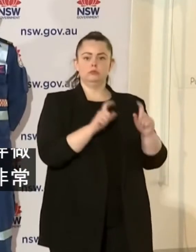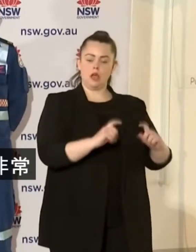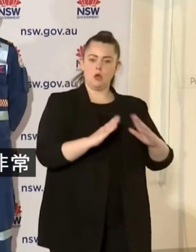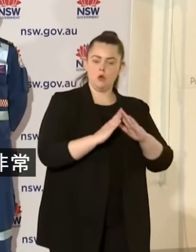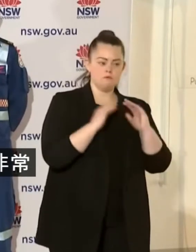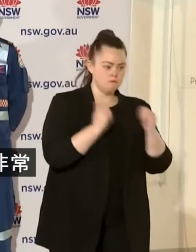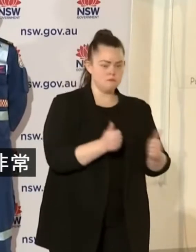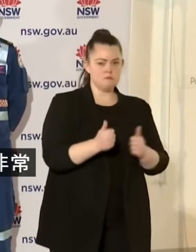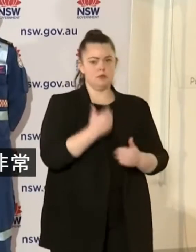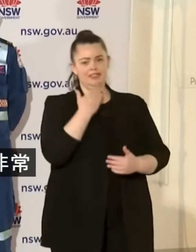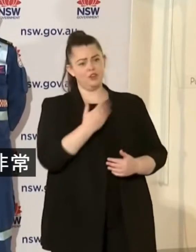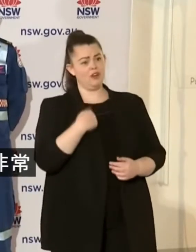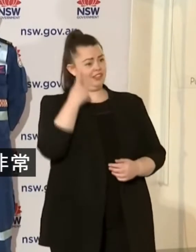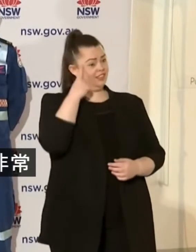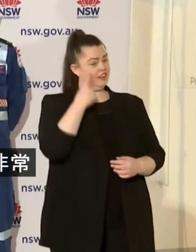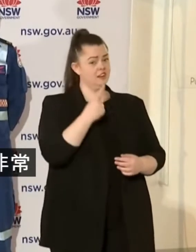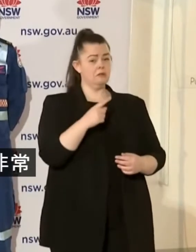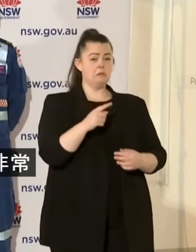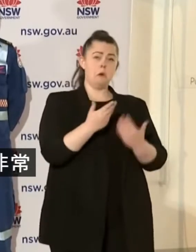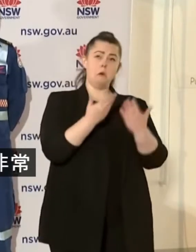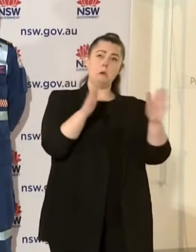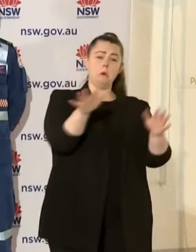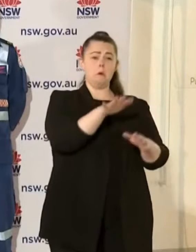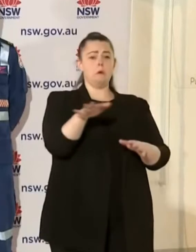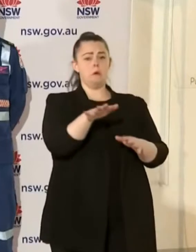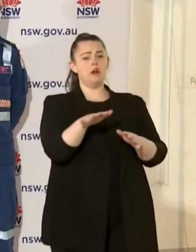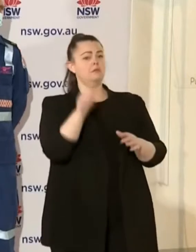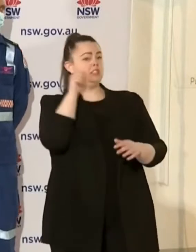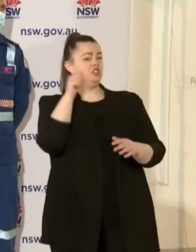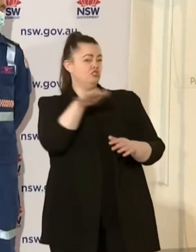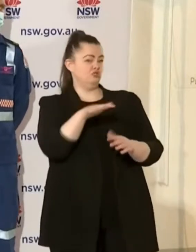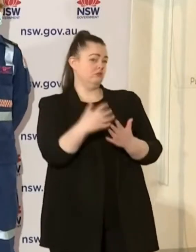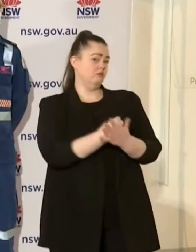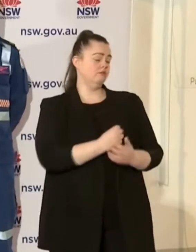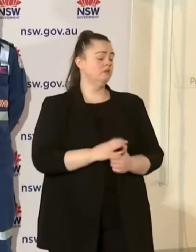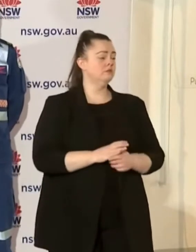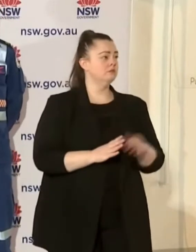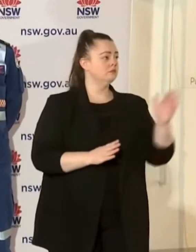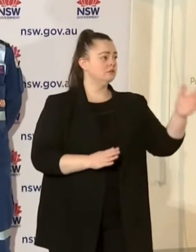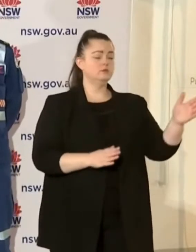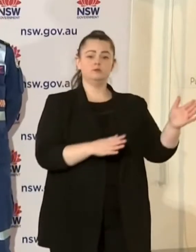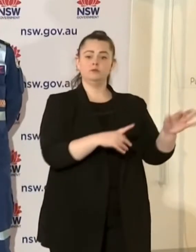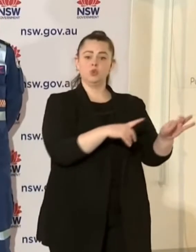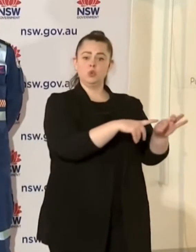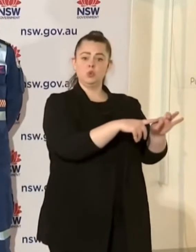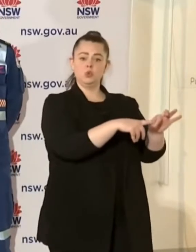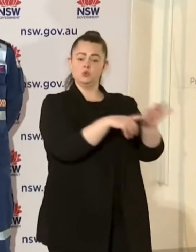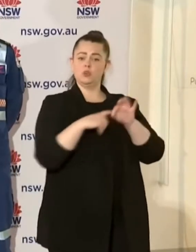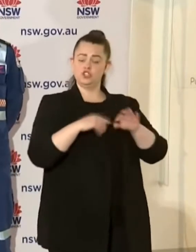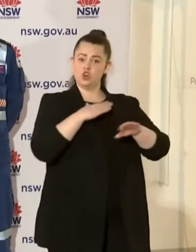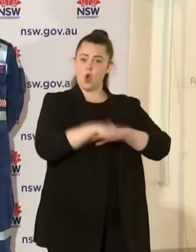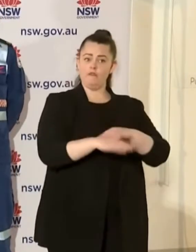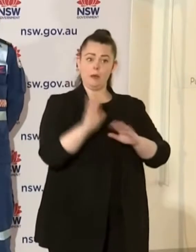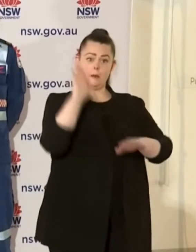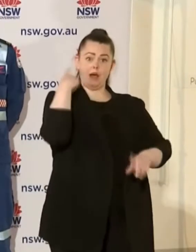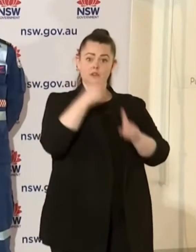very safe place to be. Former Prime Minister Tony Abbott has actually been fined for not wearing a mask. He